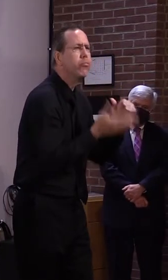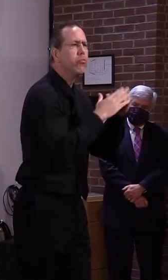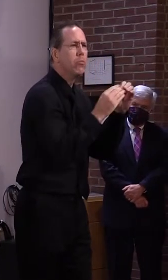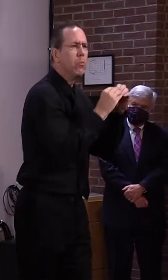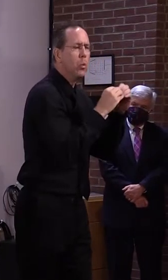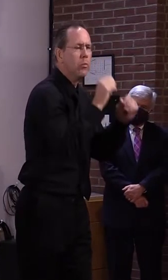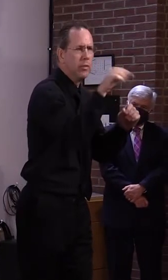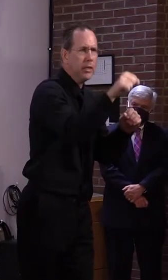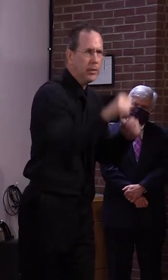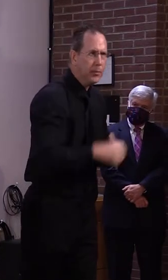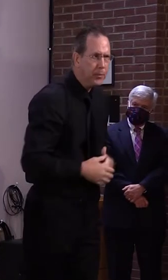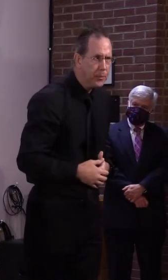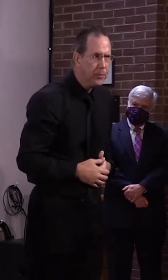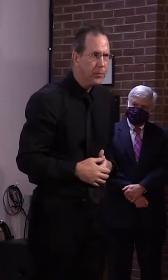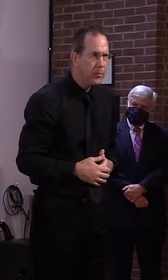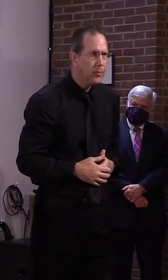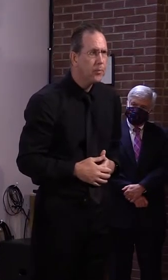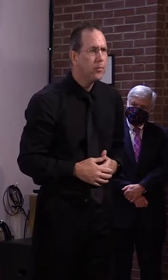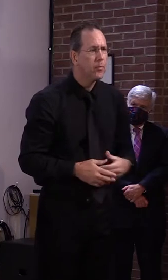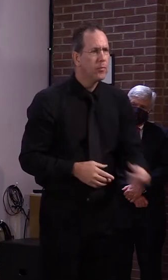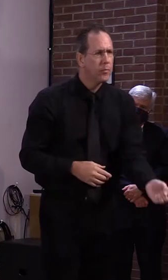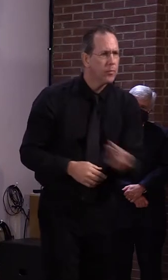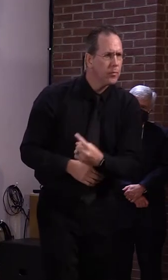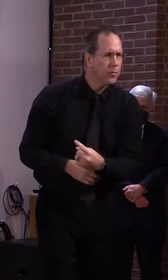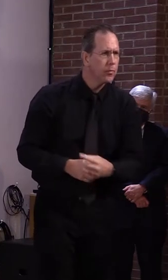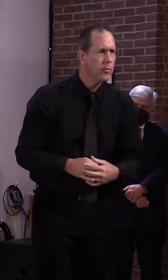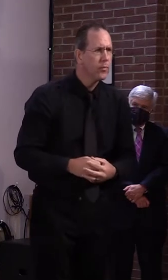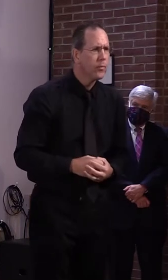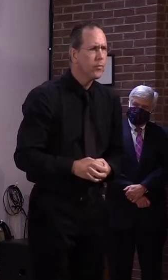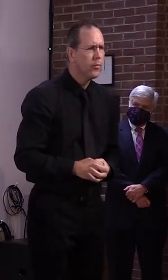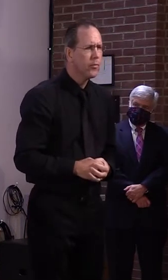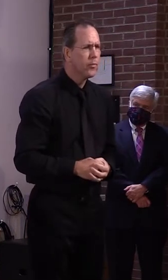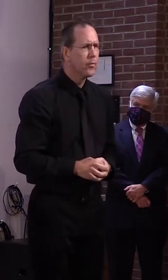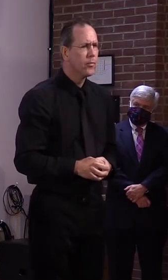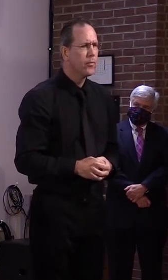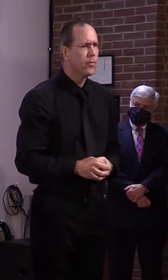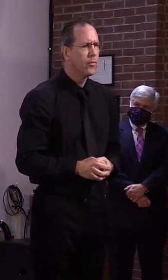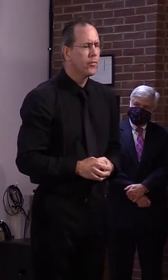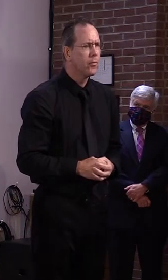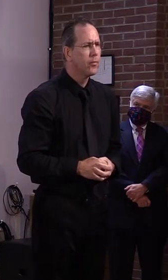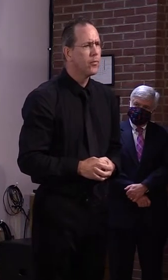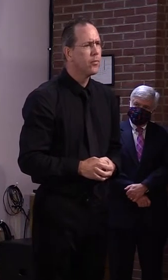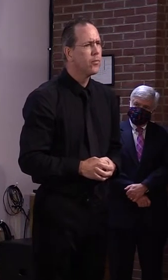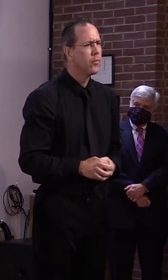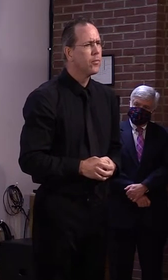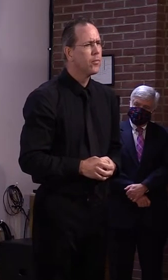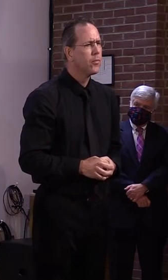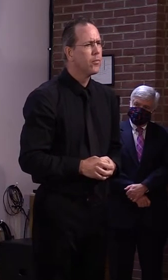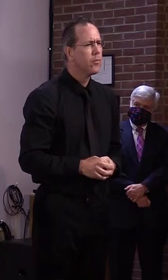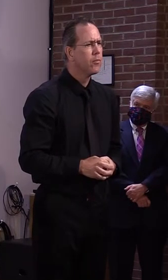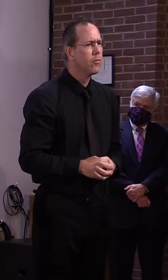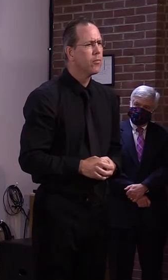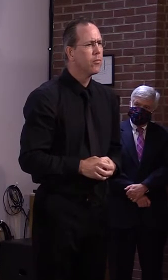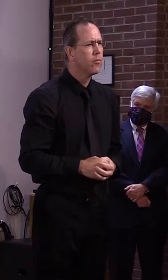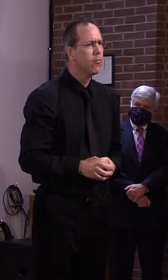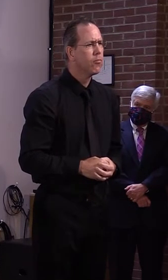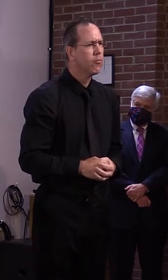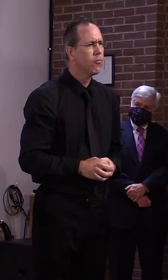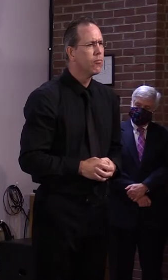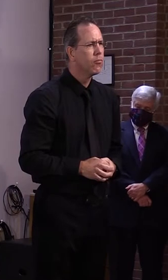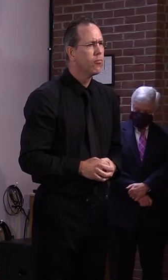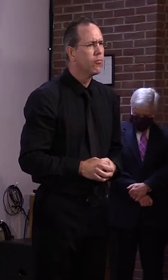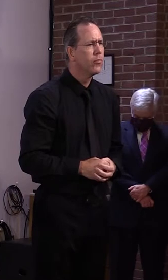But so there isn't, 3 weeks after the opening of schools, if all looks good, then you'll. As we've done since the very